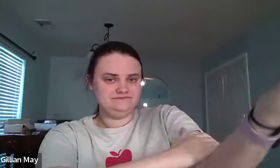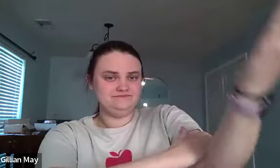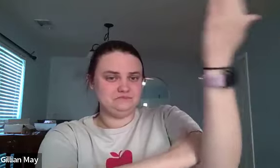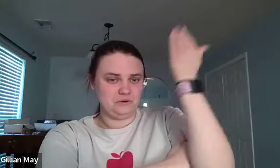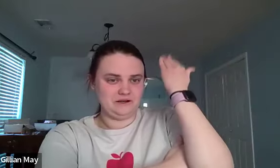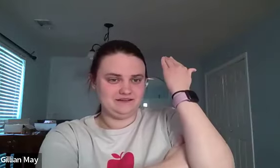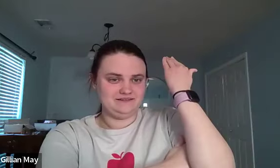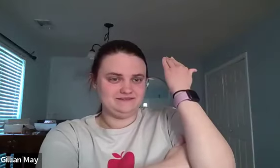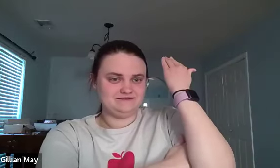Morning.